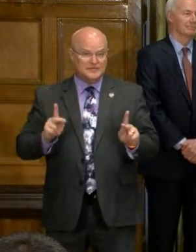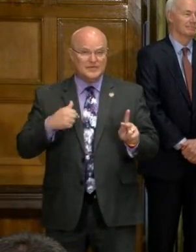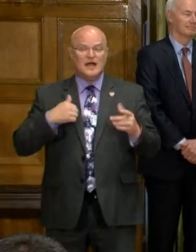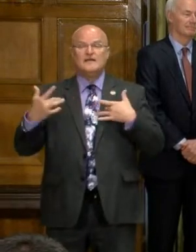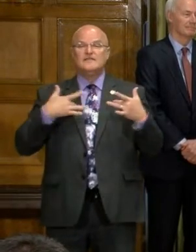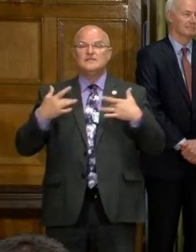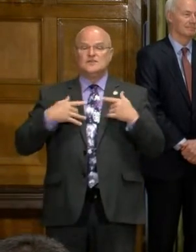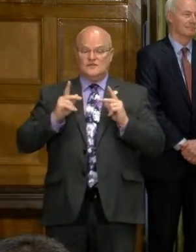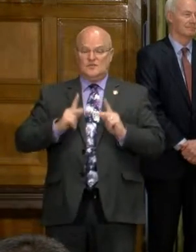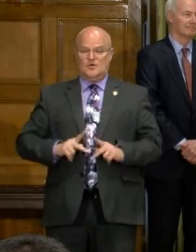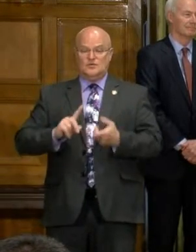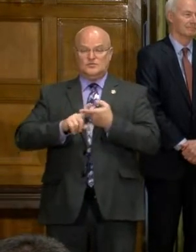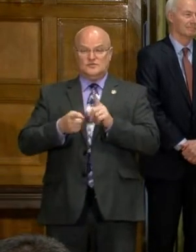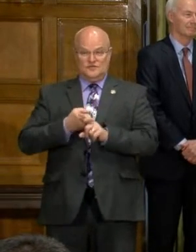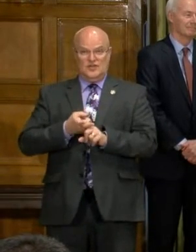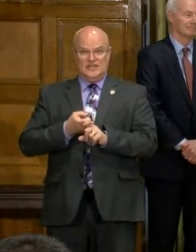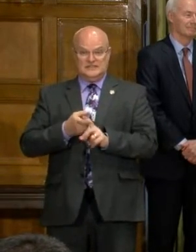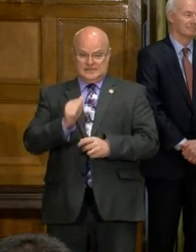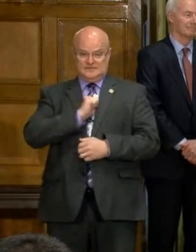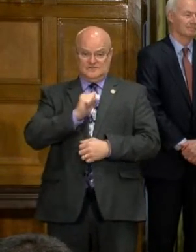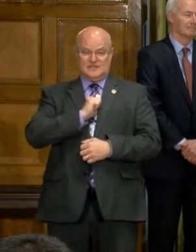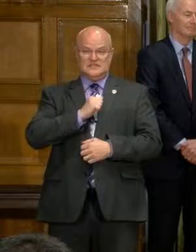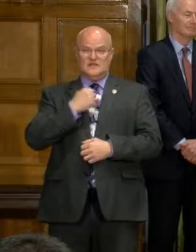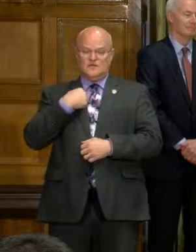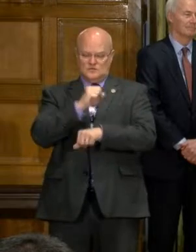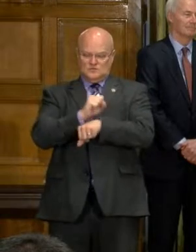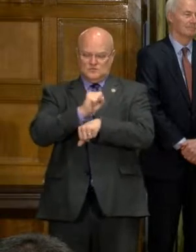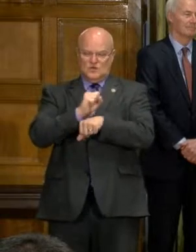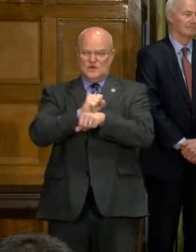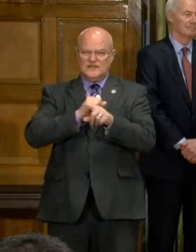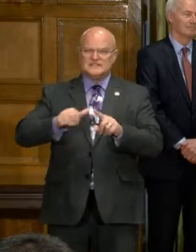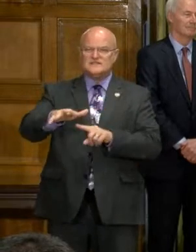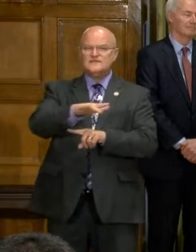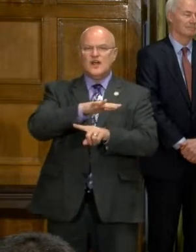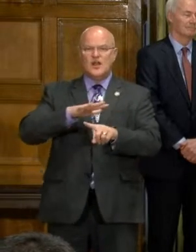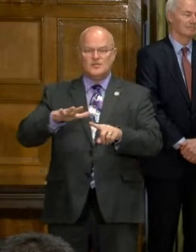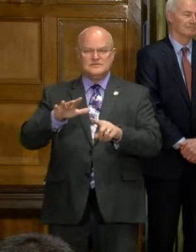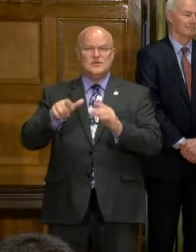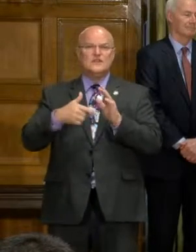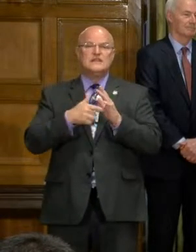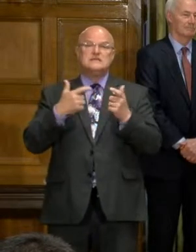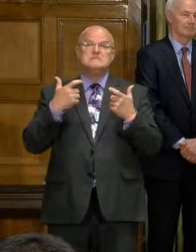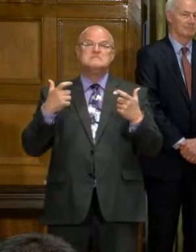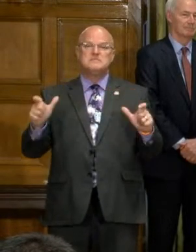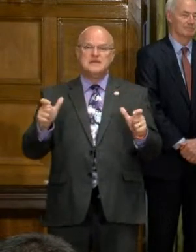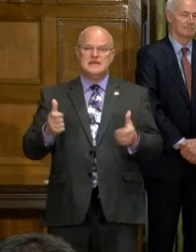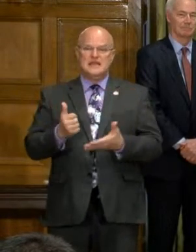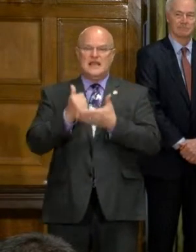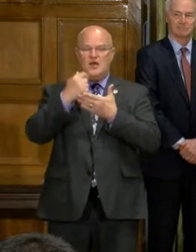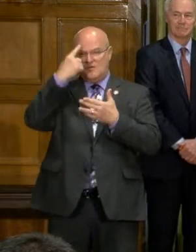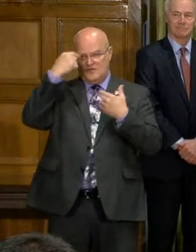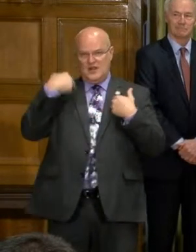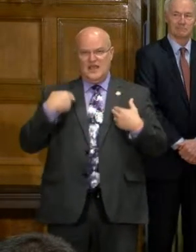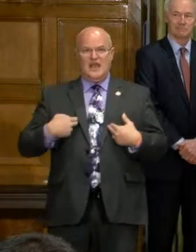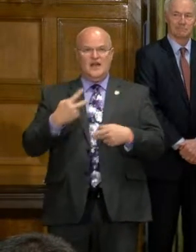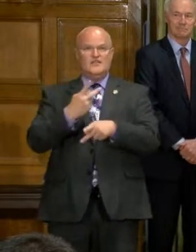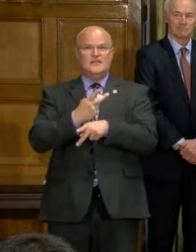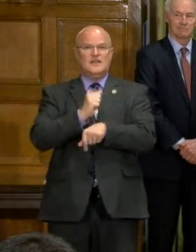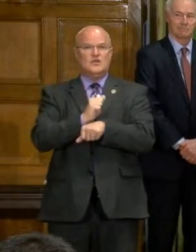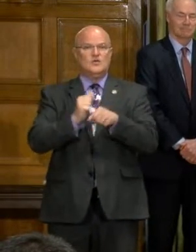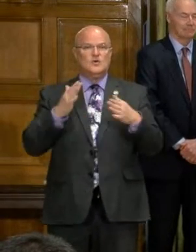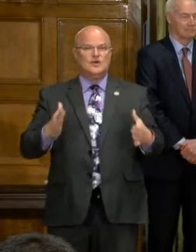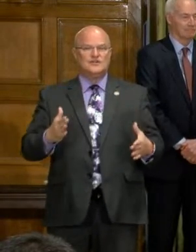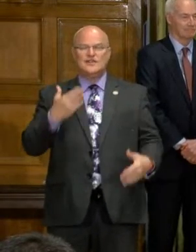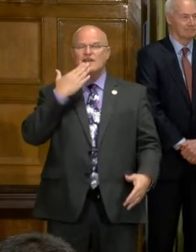have concern for personal friends of mine and for myself as we work in these environments. So this is a big deal for healthcare workers. Thank you to